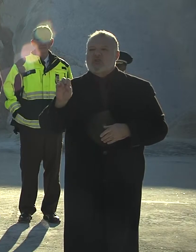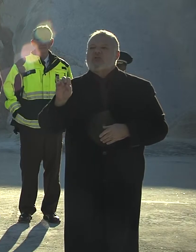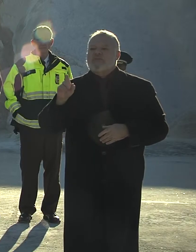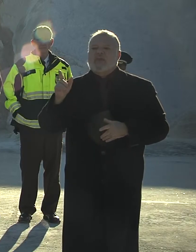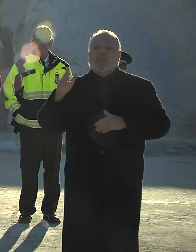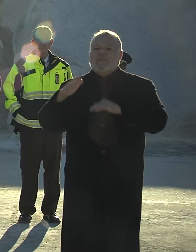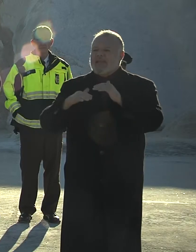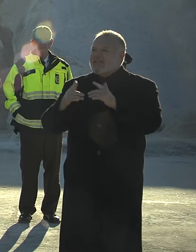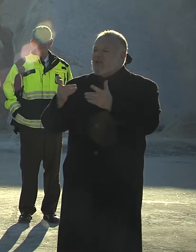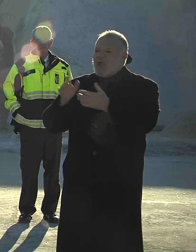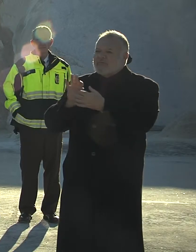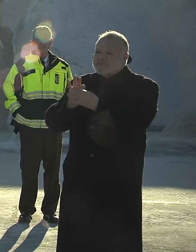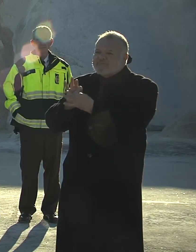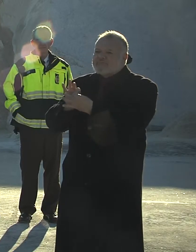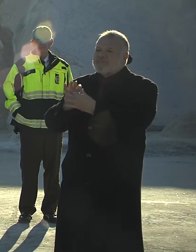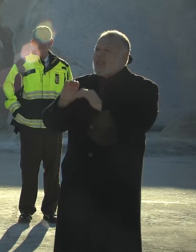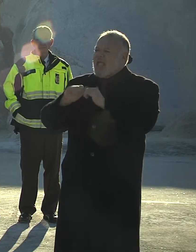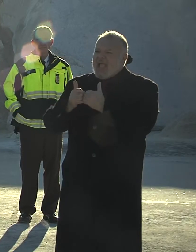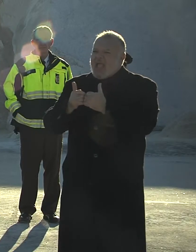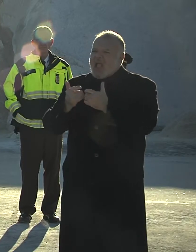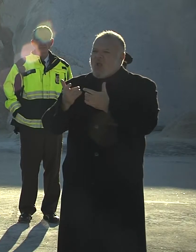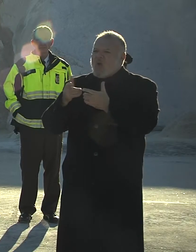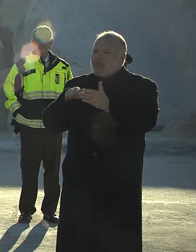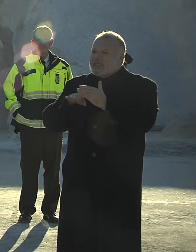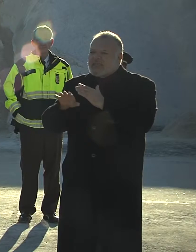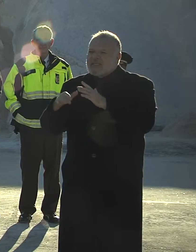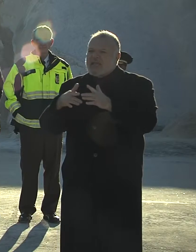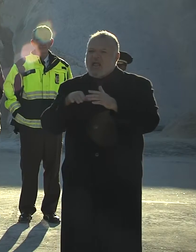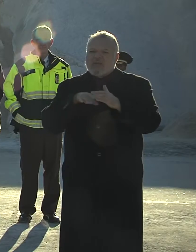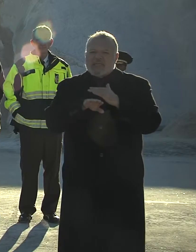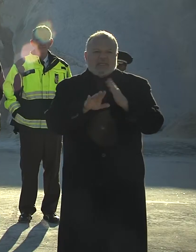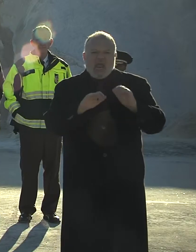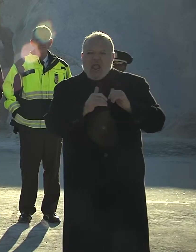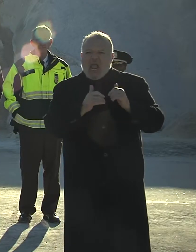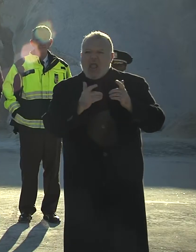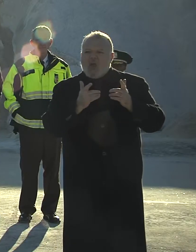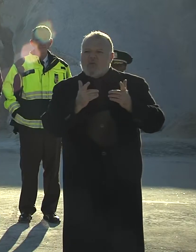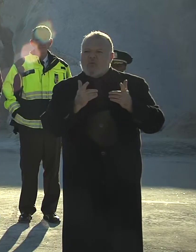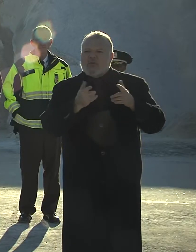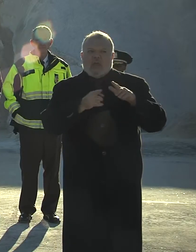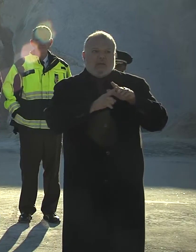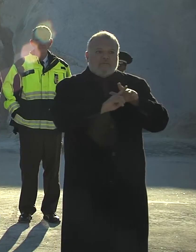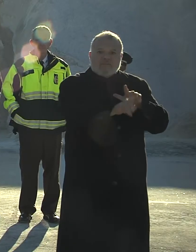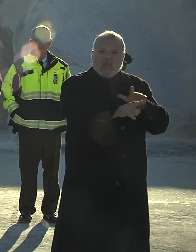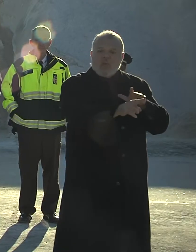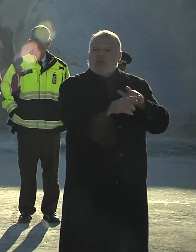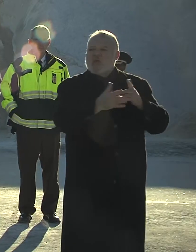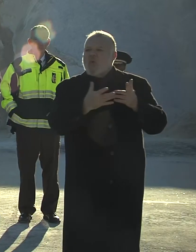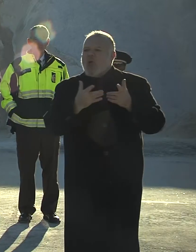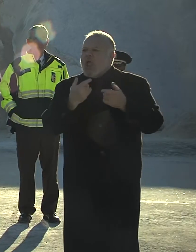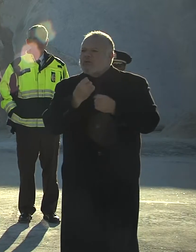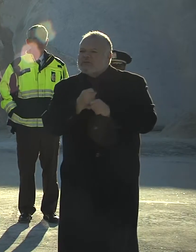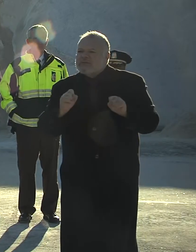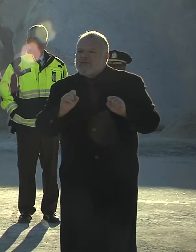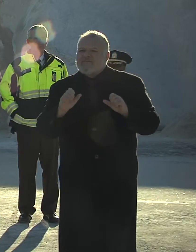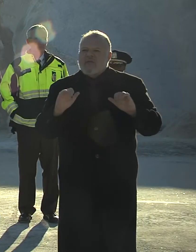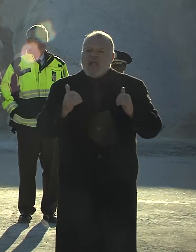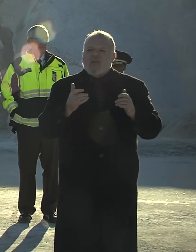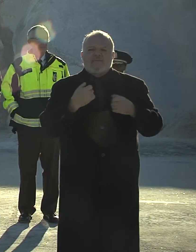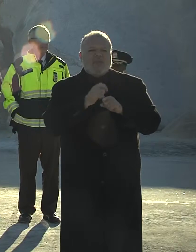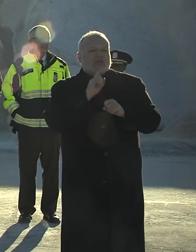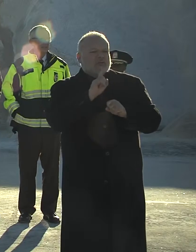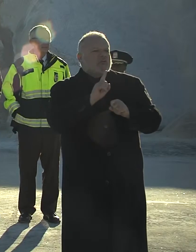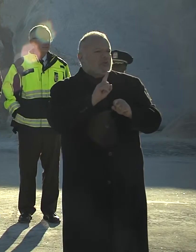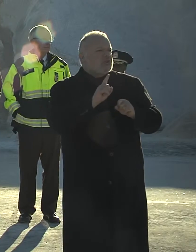particularly look at deployables and how we get some coordination on deployables across the city, both the ones that the city has, but really also a lot of